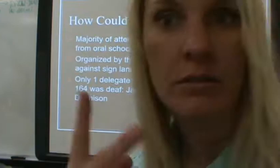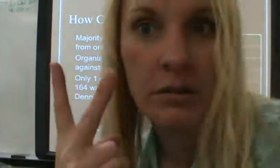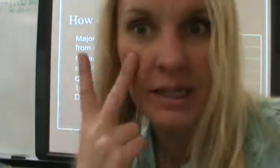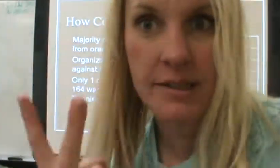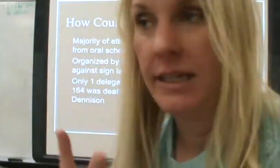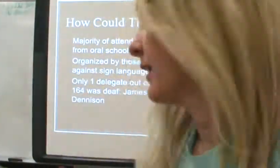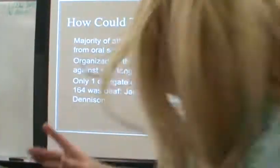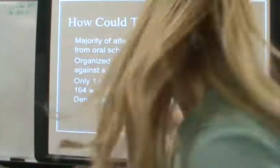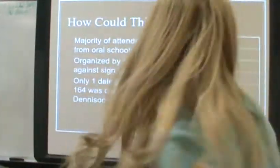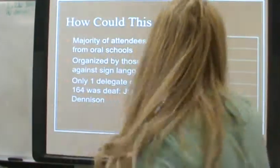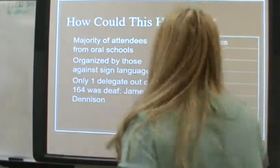Let's see. Okay.